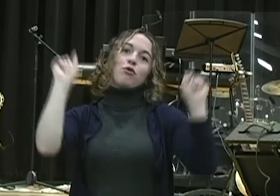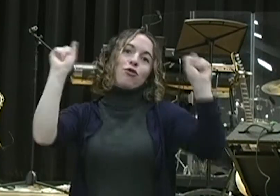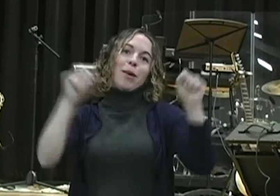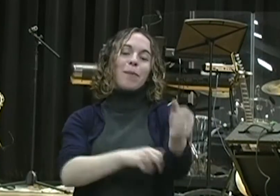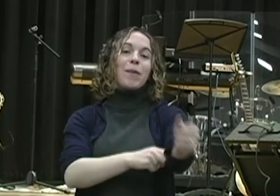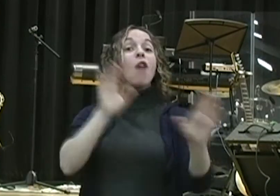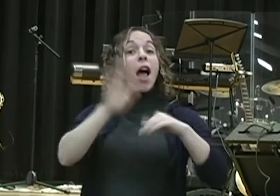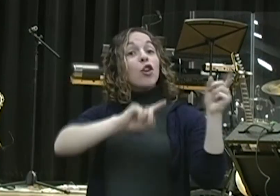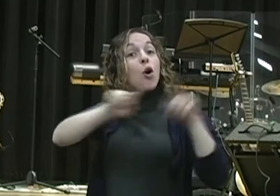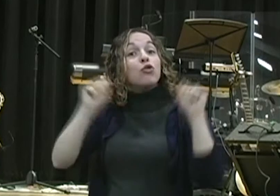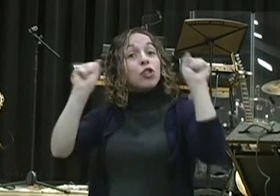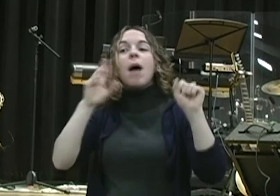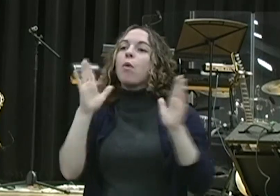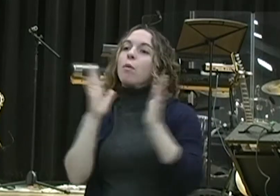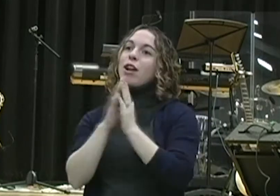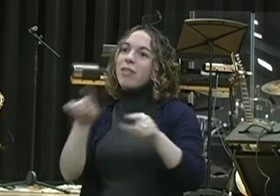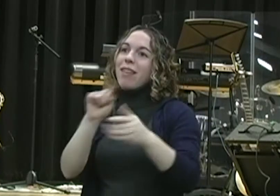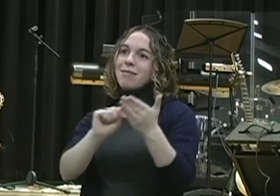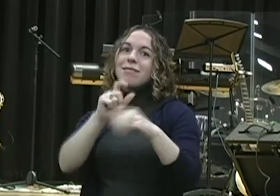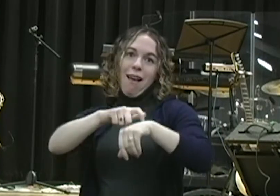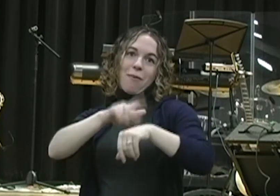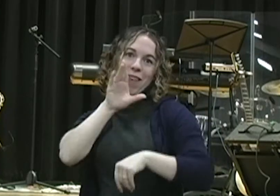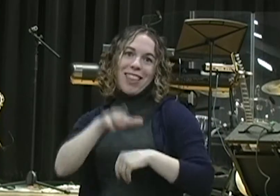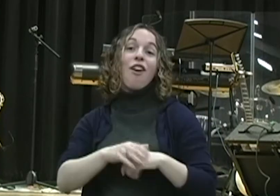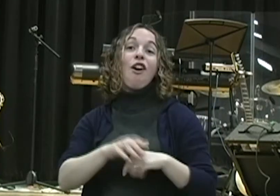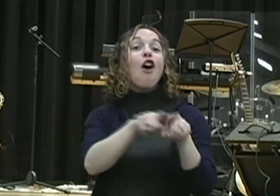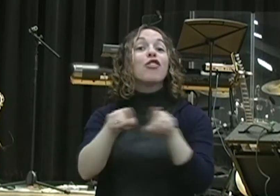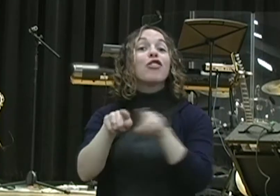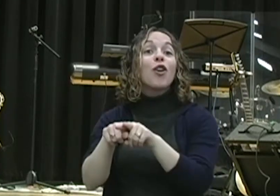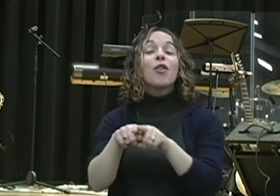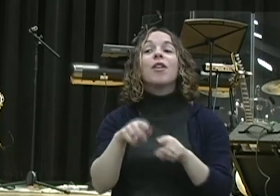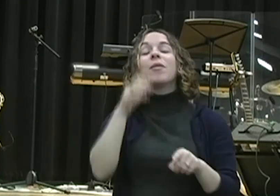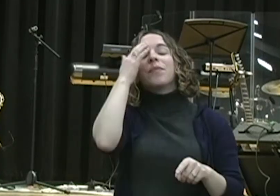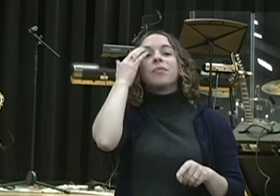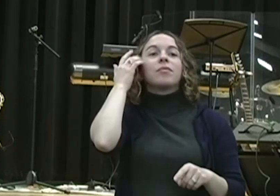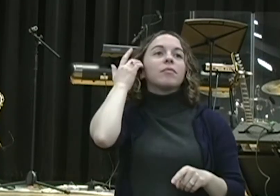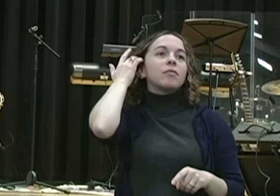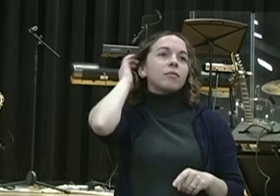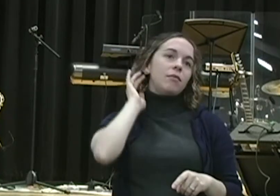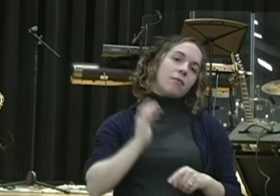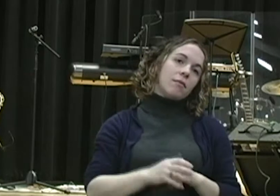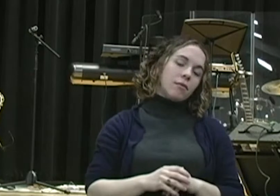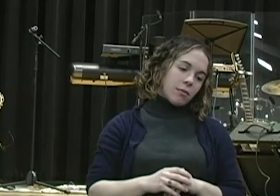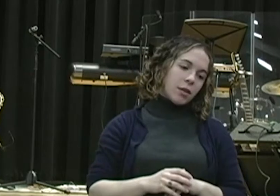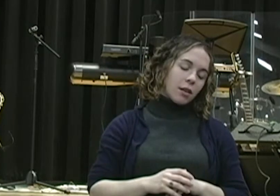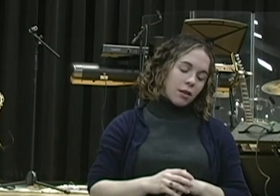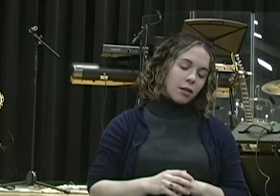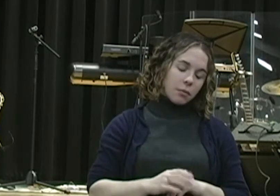Okay. One of my nitsy things that I do, I'll be working, and how many people know that after a while working on the computer, I'm working on sermons, studying and stuff like that,